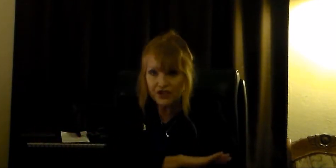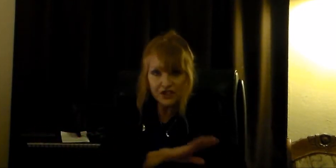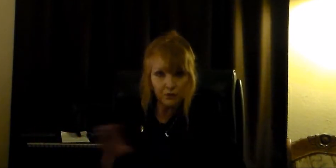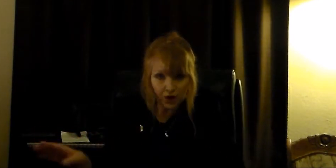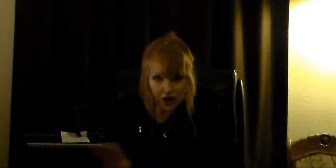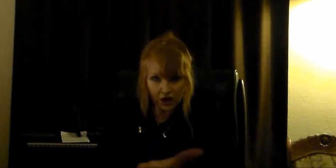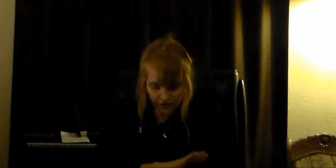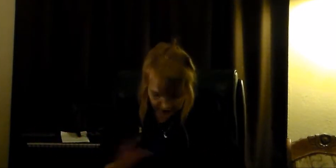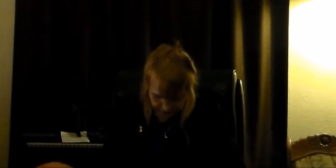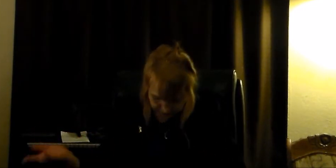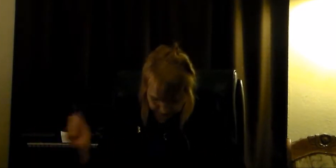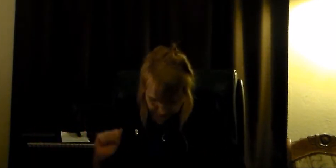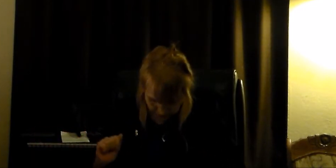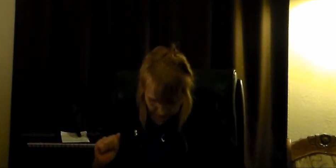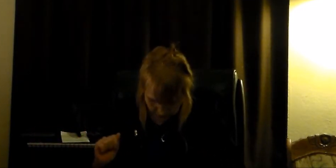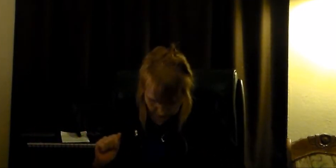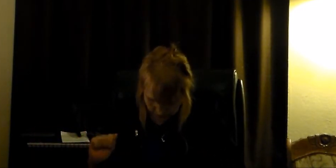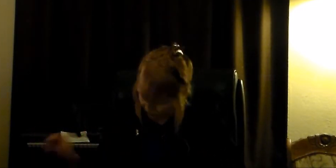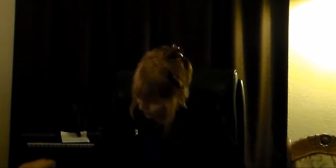is the world.